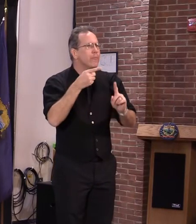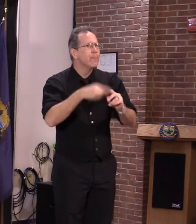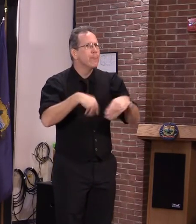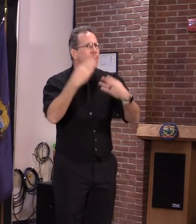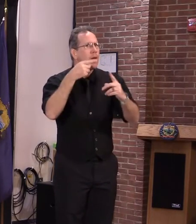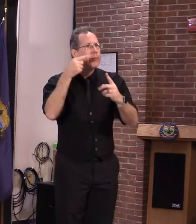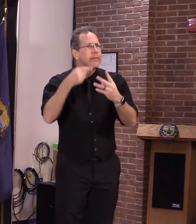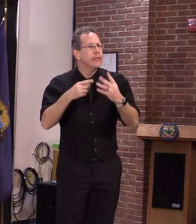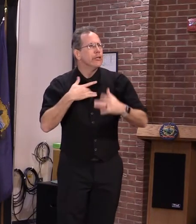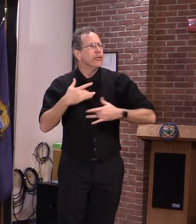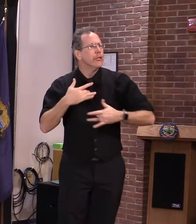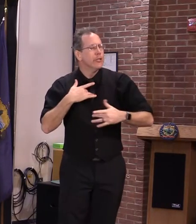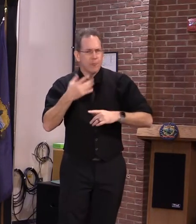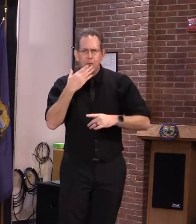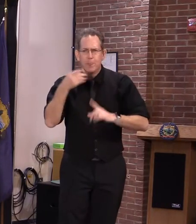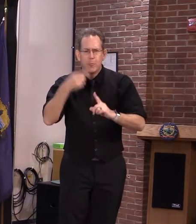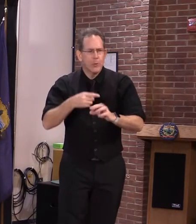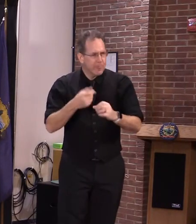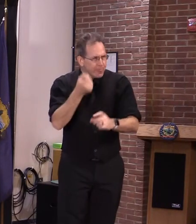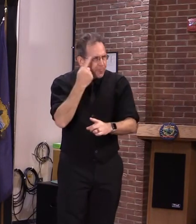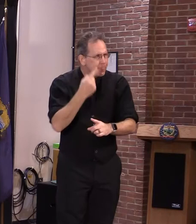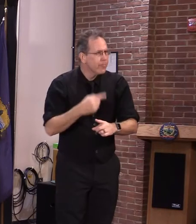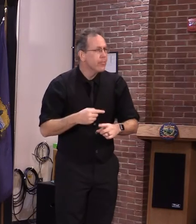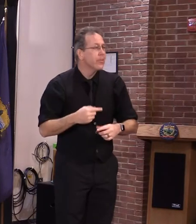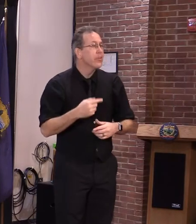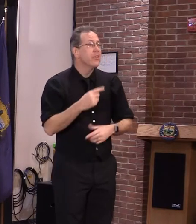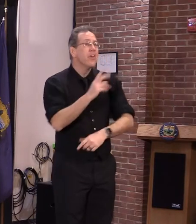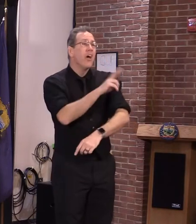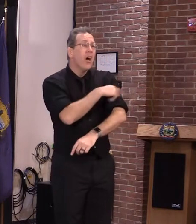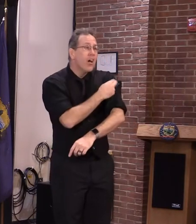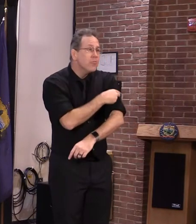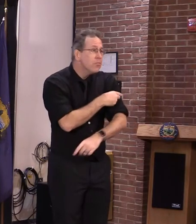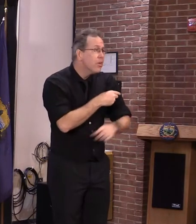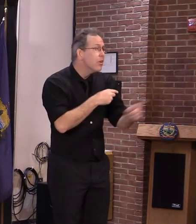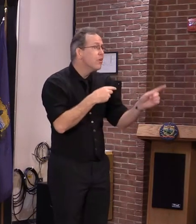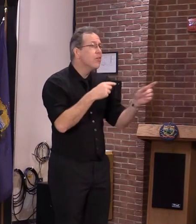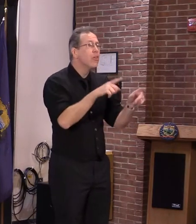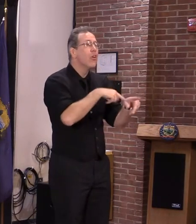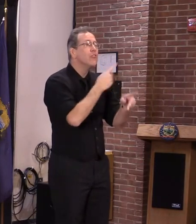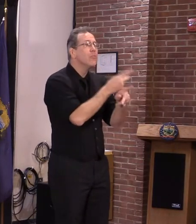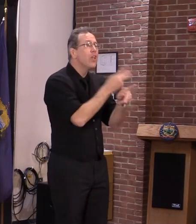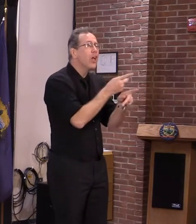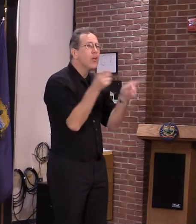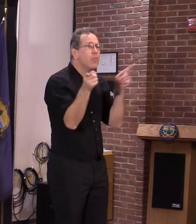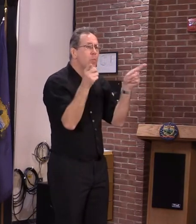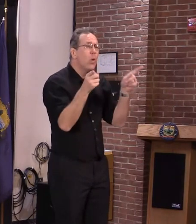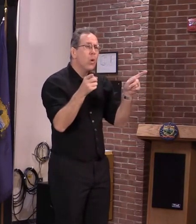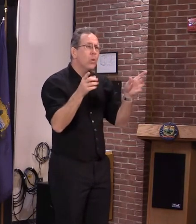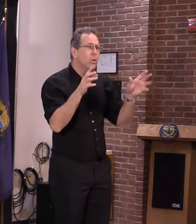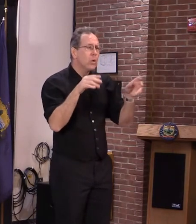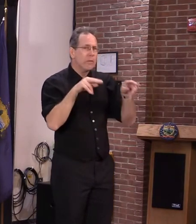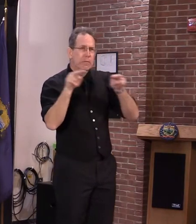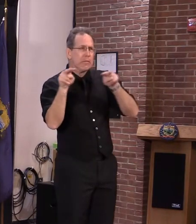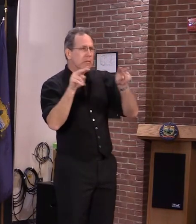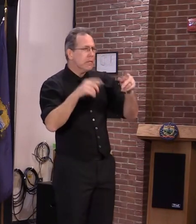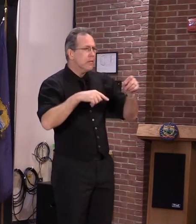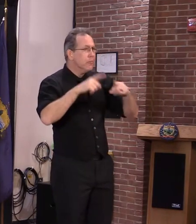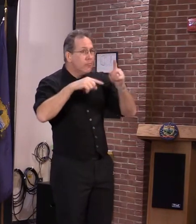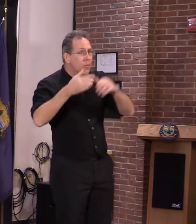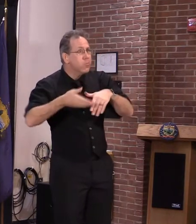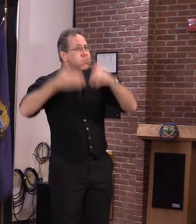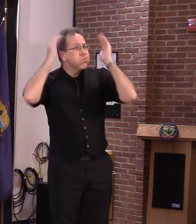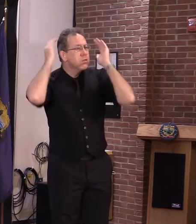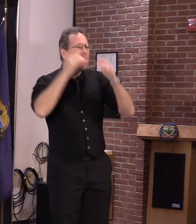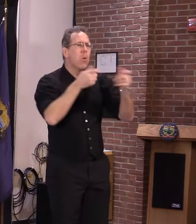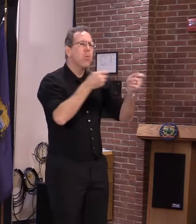terms of staffing, whether it's the hospitals or the long-term care facilities or any of the psychiatric facilities